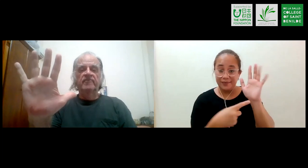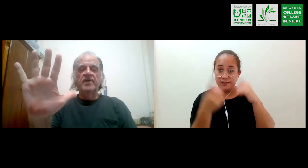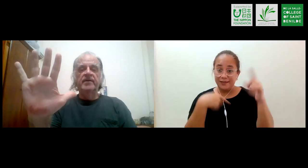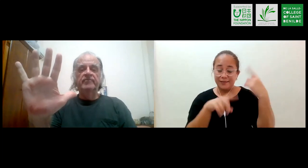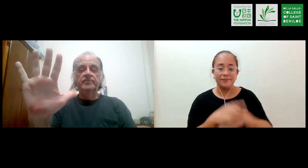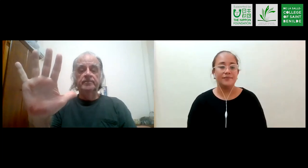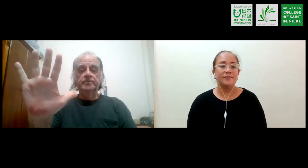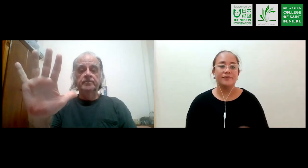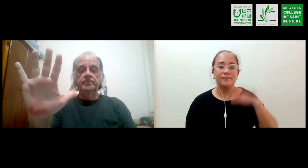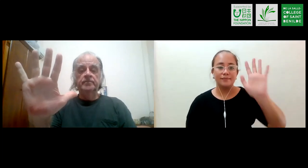5